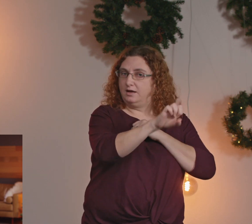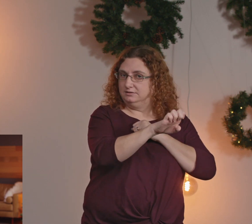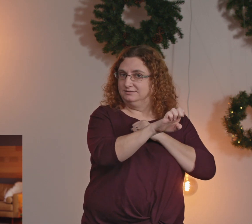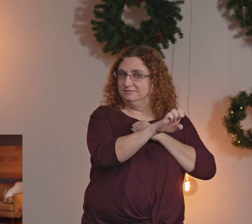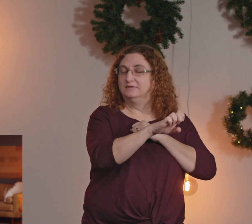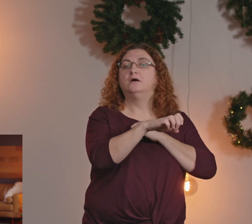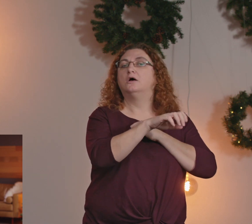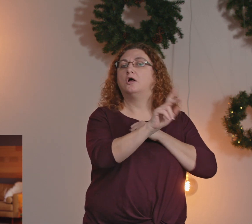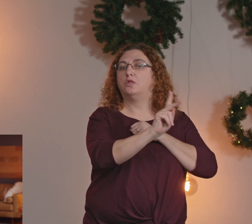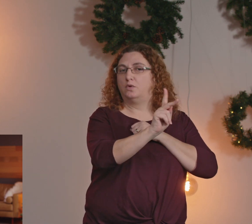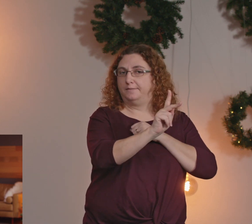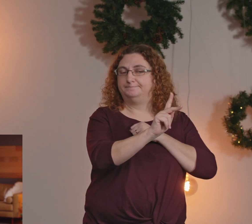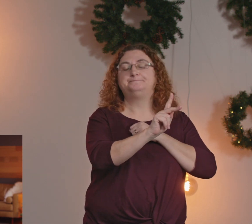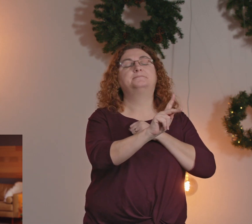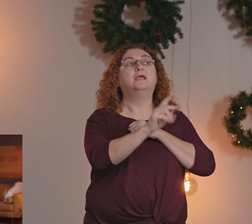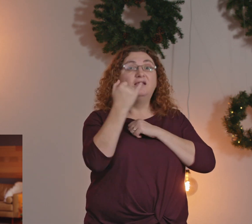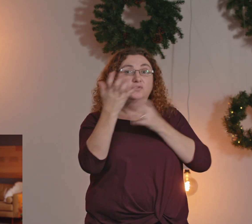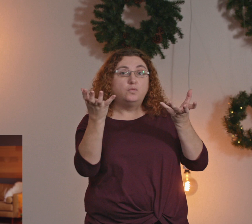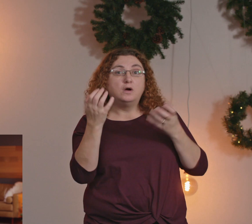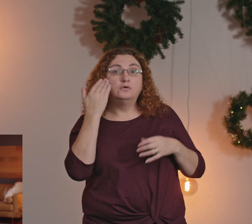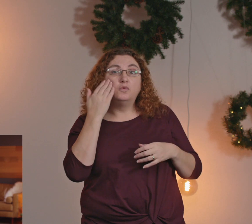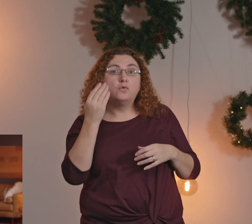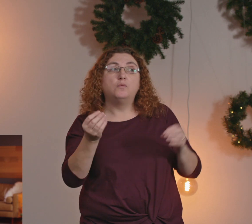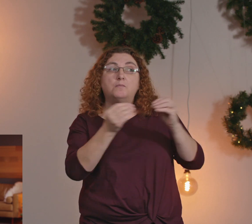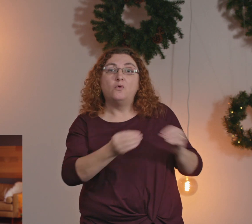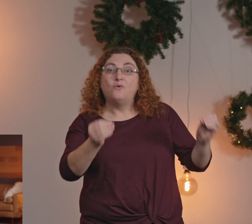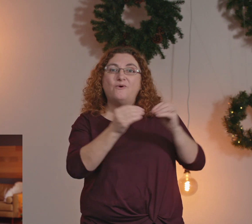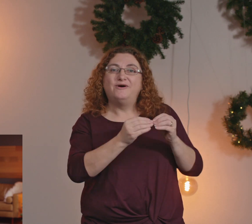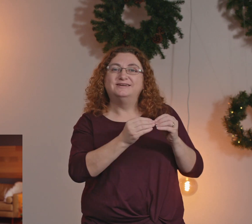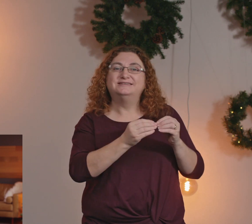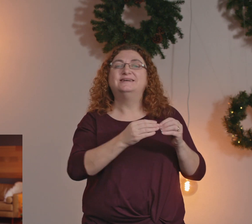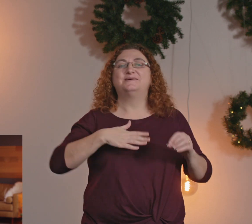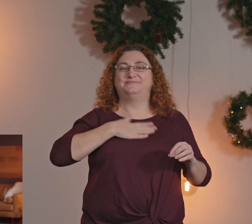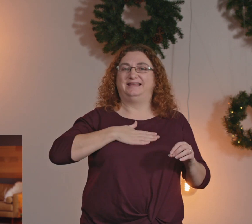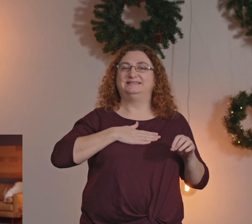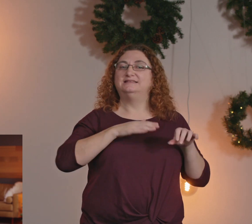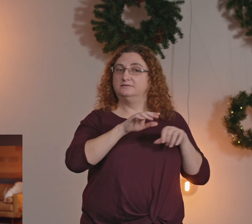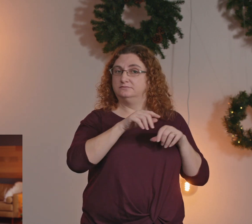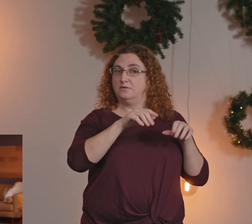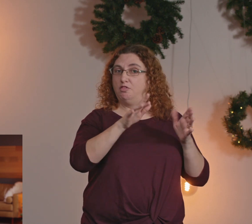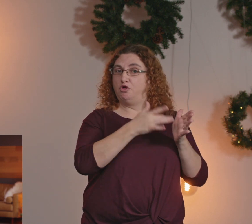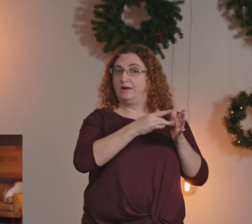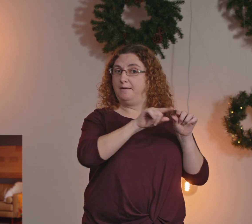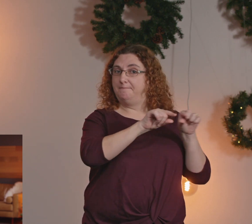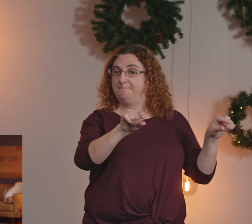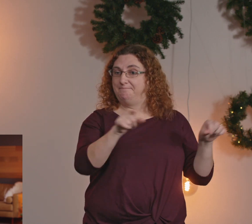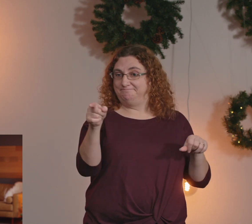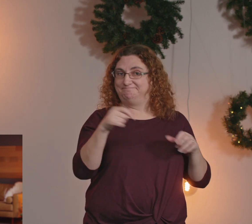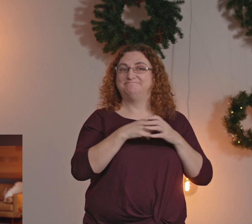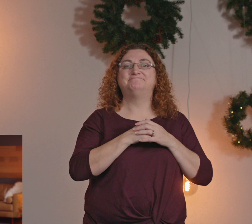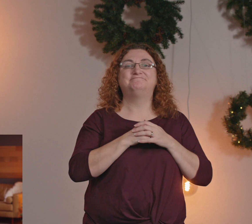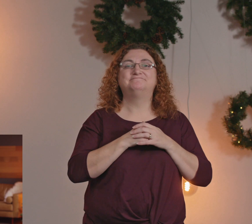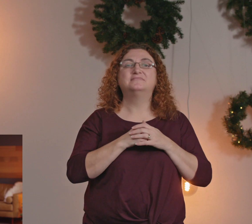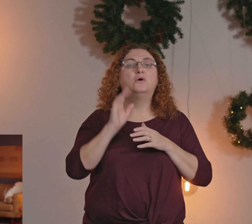If you'd like to hear more about the vision of this church plant, we encourage you to visit praxischurch.ca. We'll be hosting an info night to